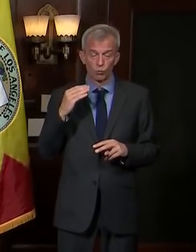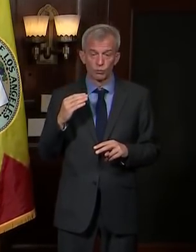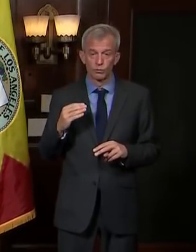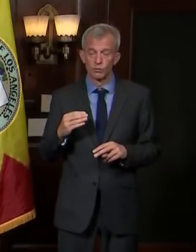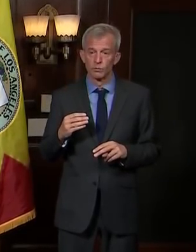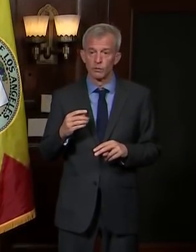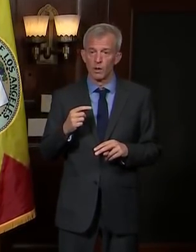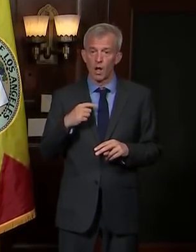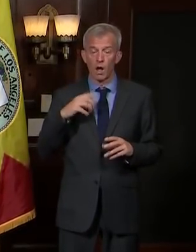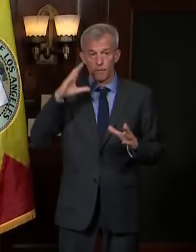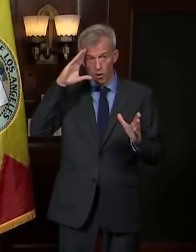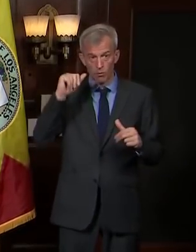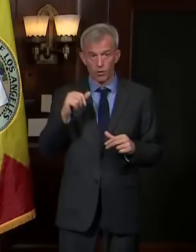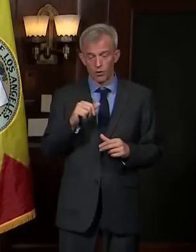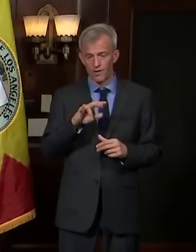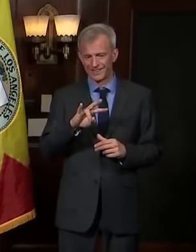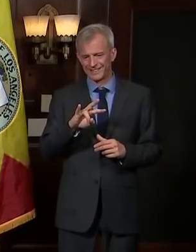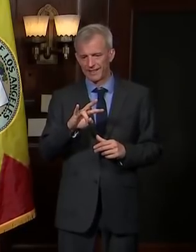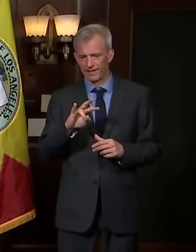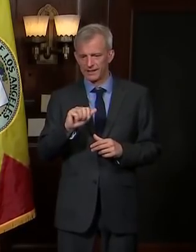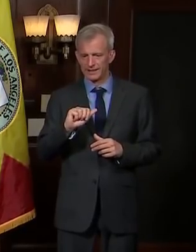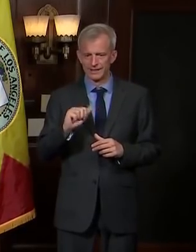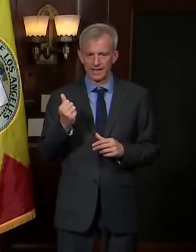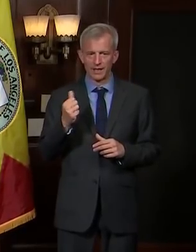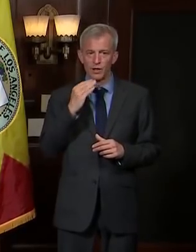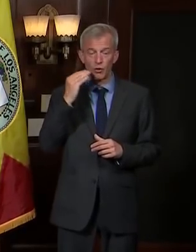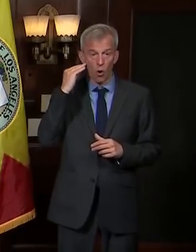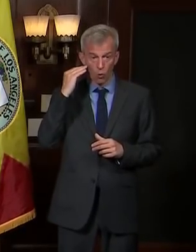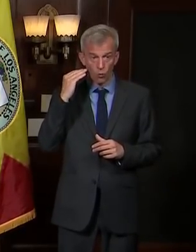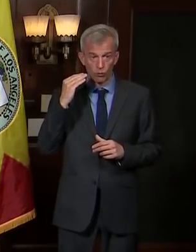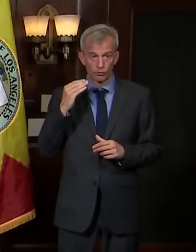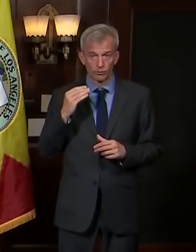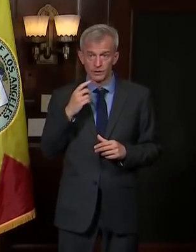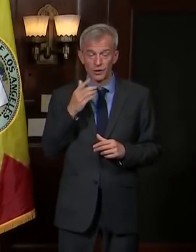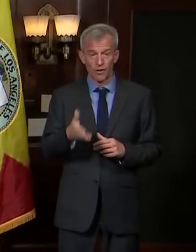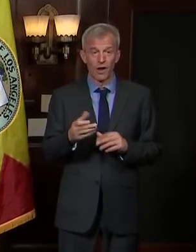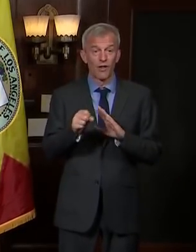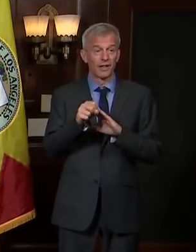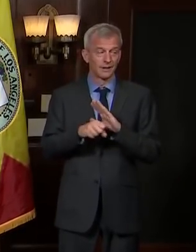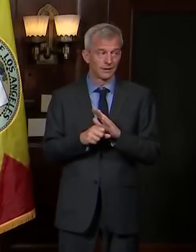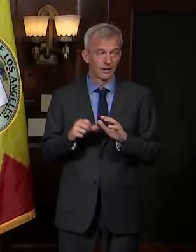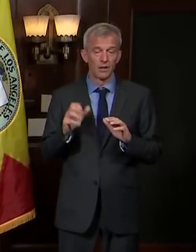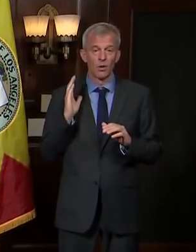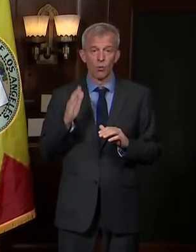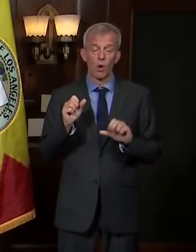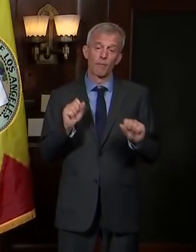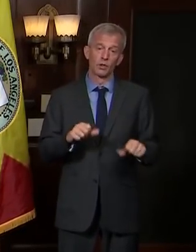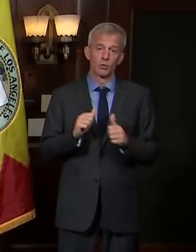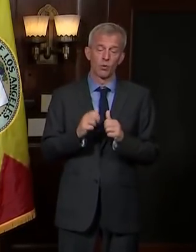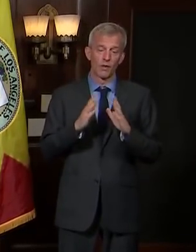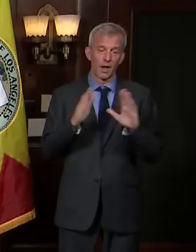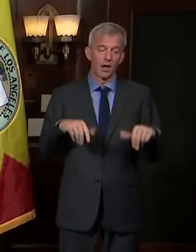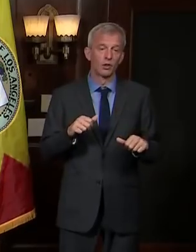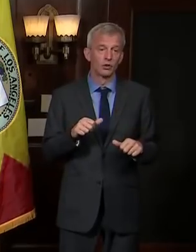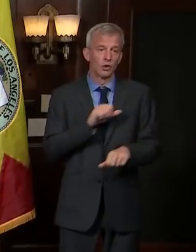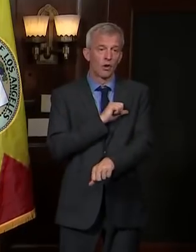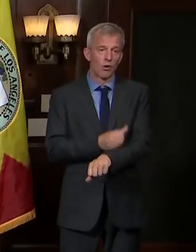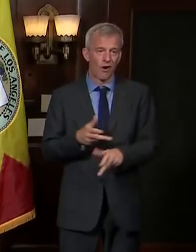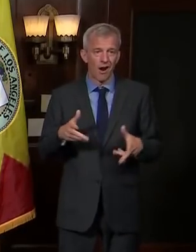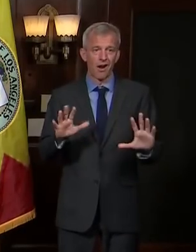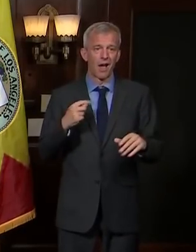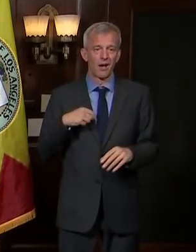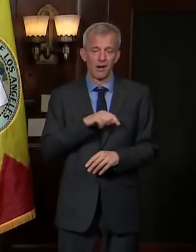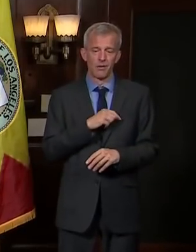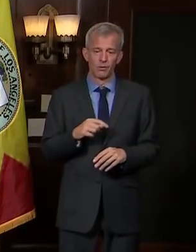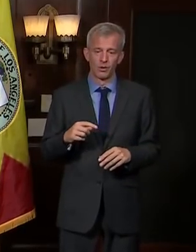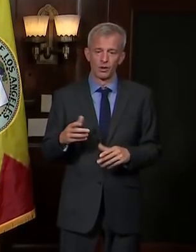that the 710 homes that are there, that the state will, potentially with our housing authority or somebody else, allow us to be able to take those